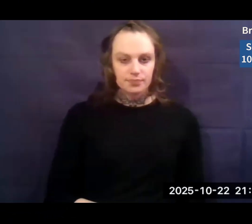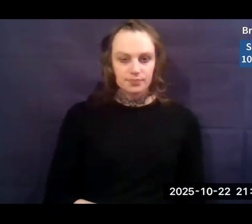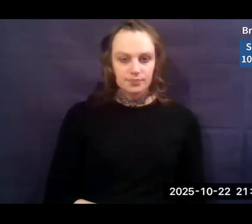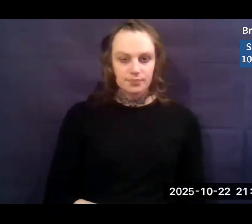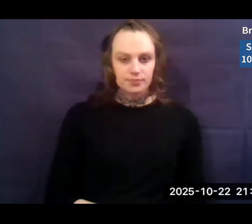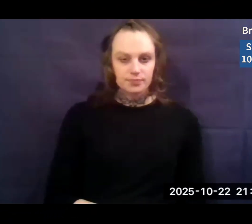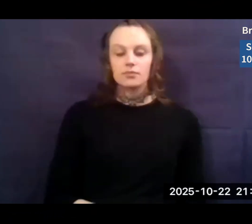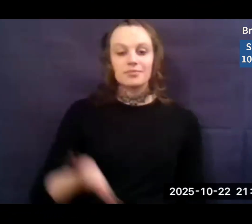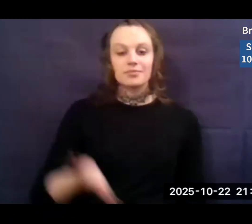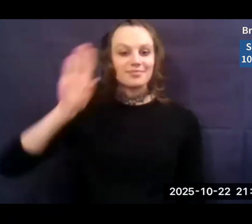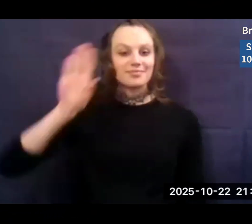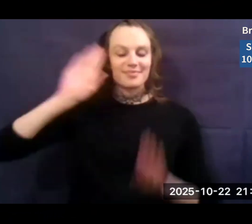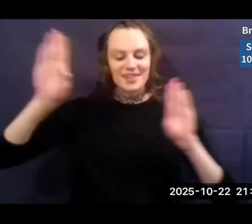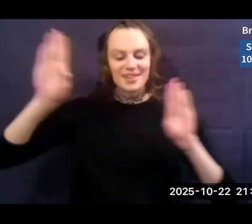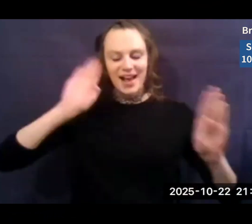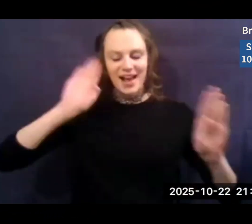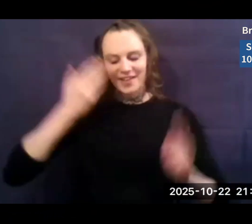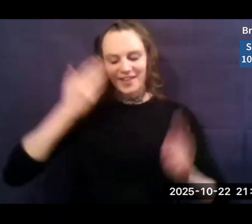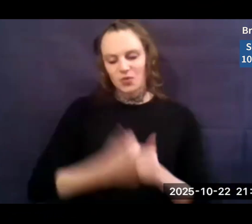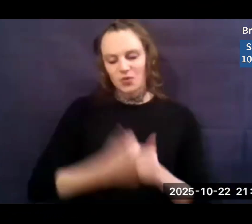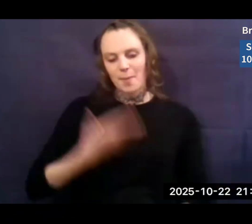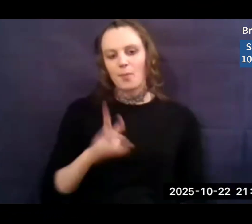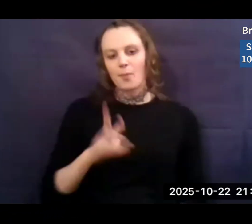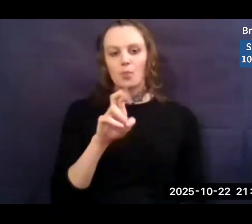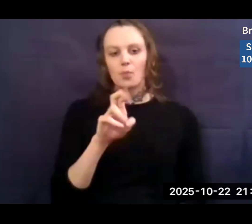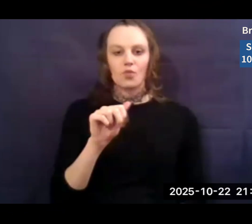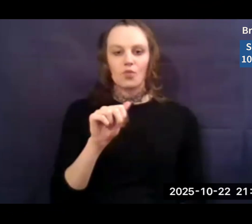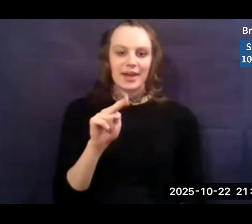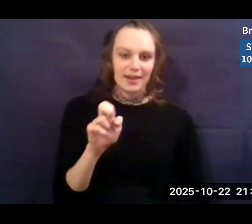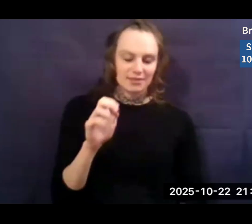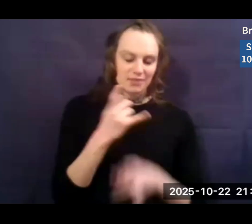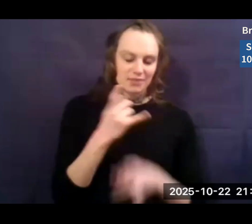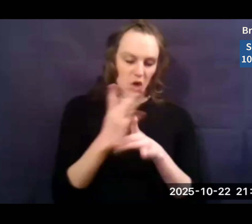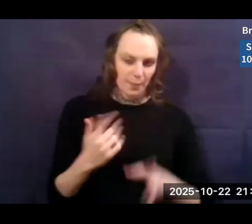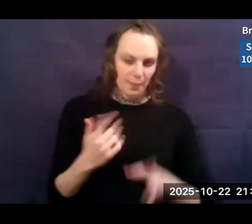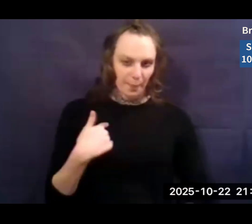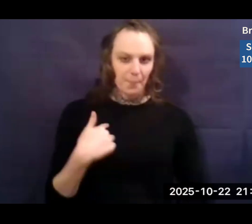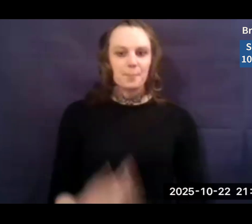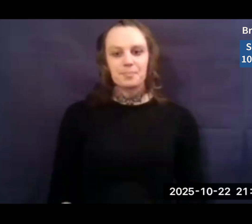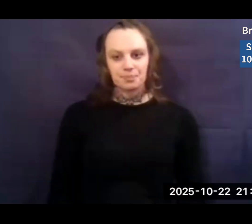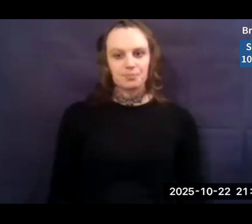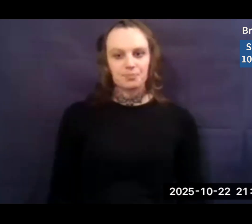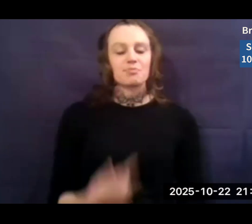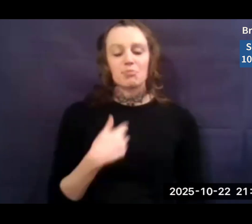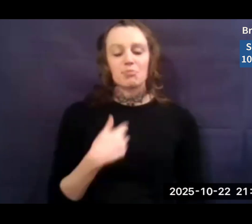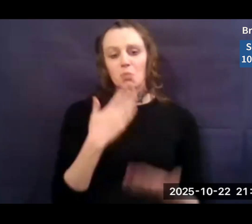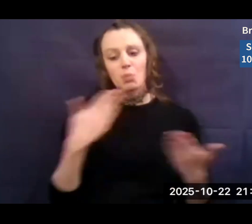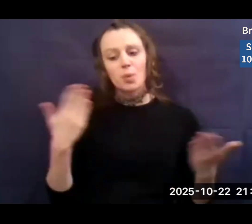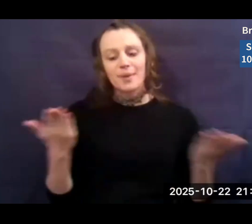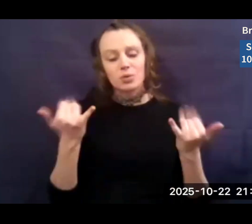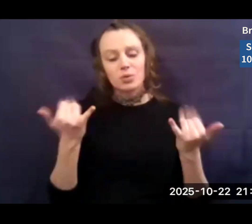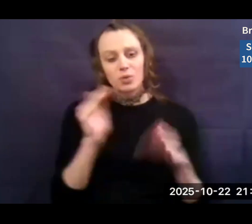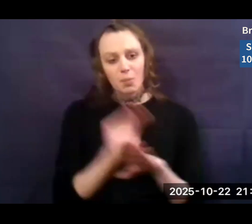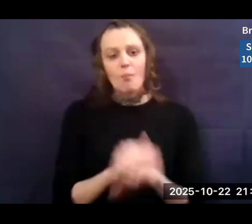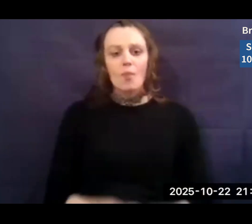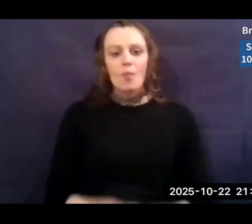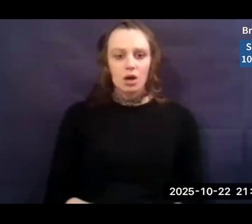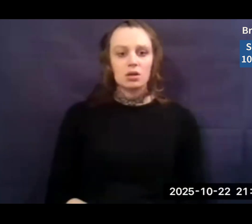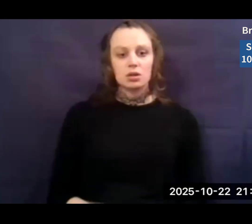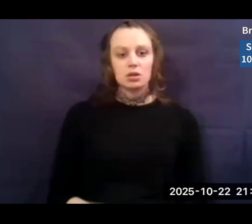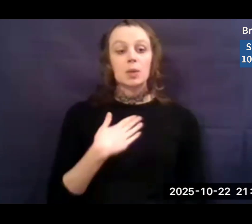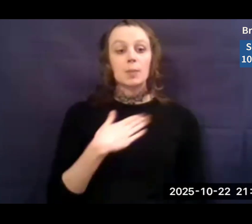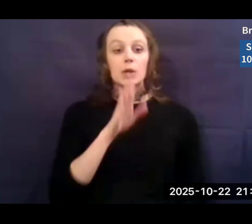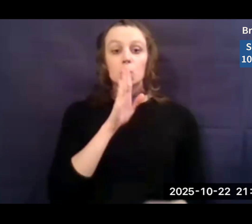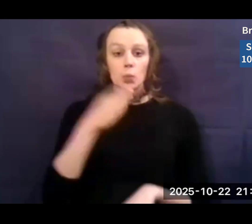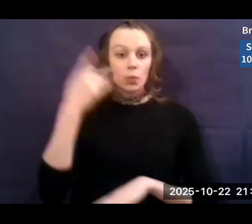Hey everybody, my name's Breanne. I'm an alcoholic. Um, Grateful to be here tonight. My